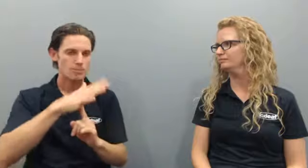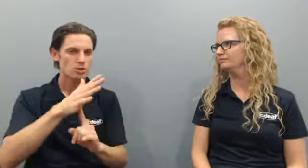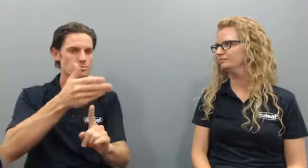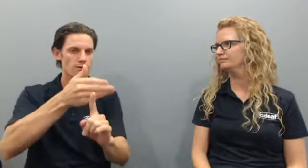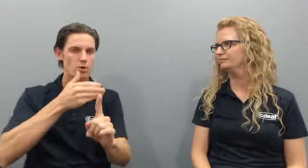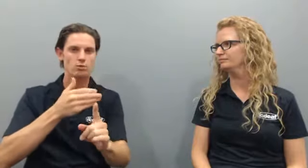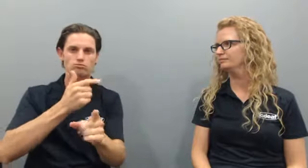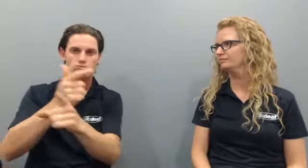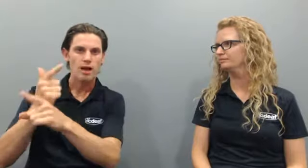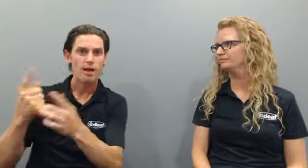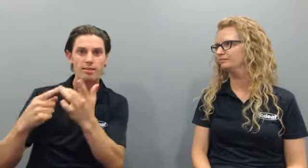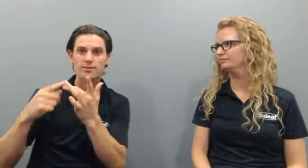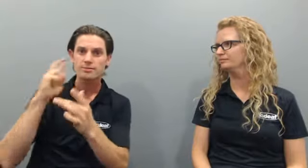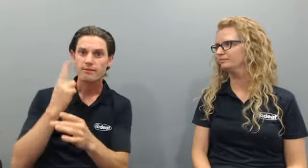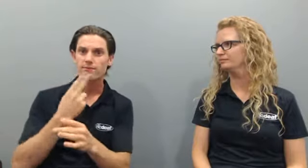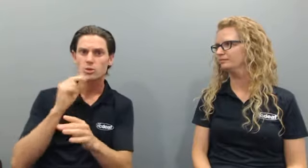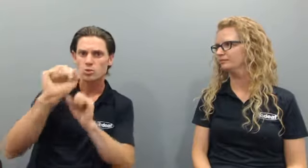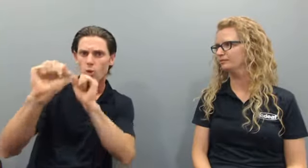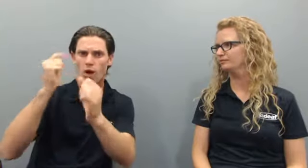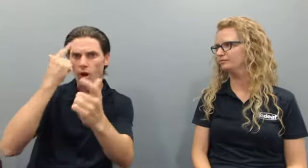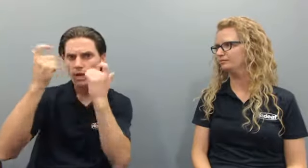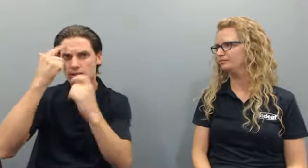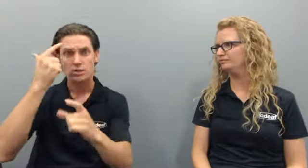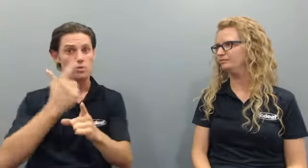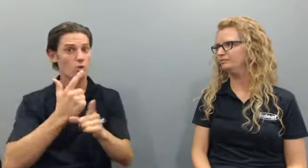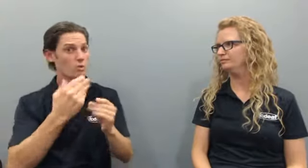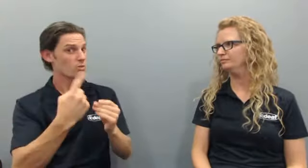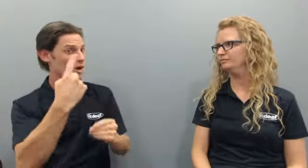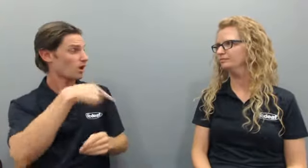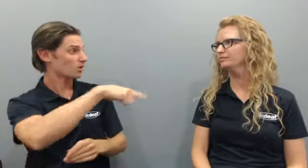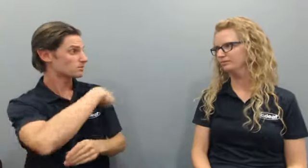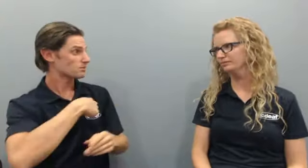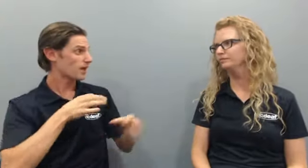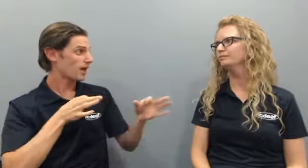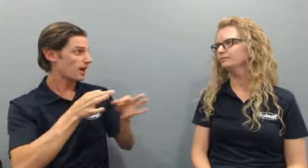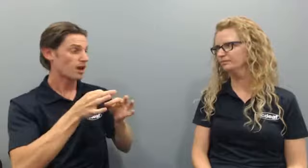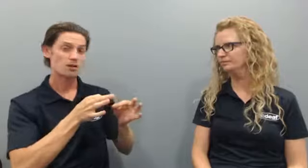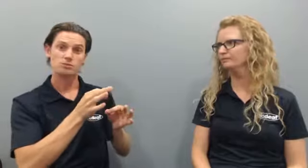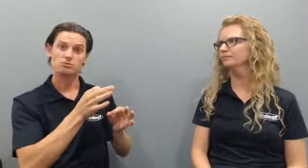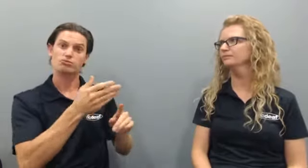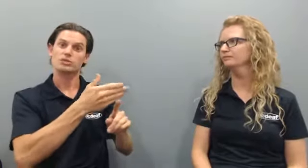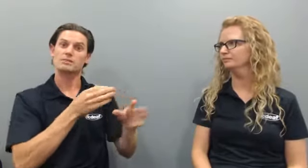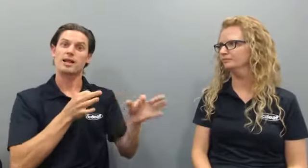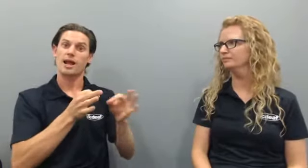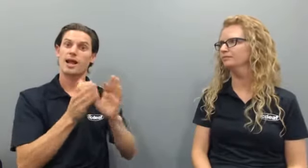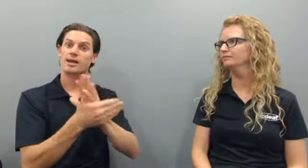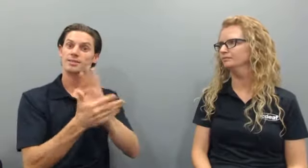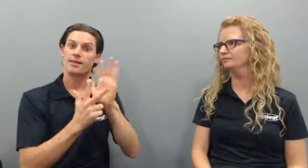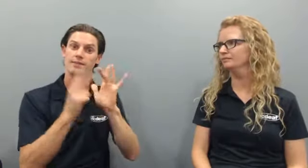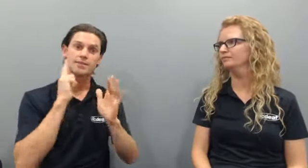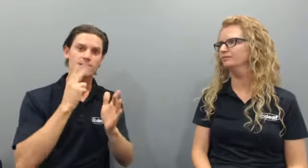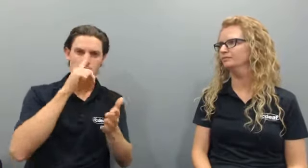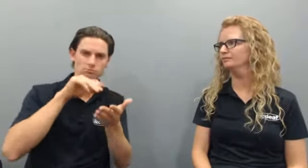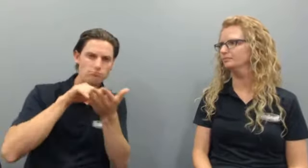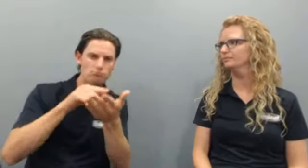you go into a meeting and you don't give them all the information, you might get limited hours for interpreting. So we're more than